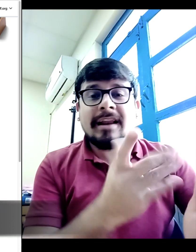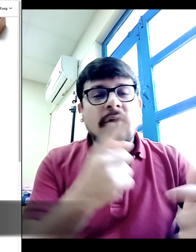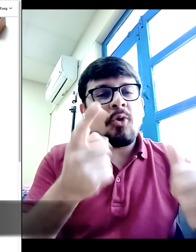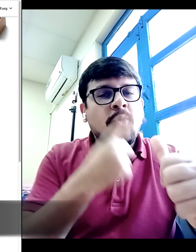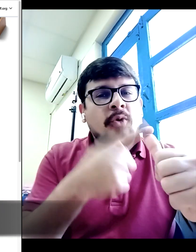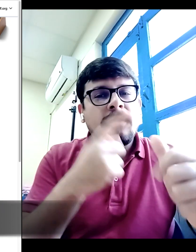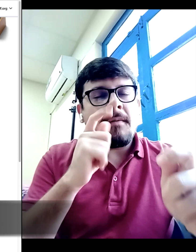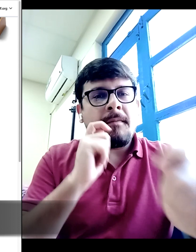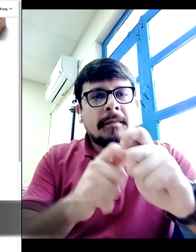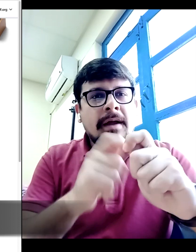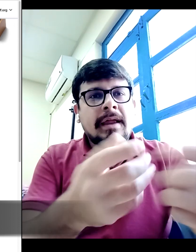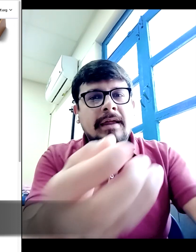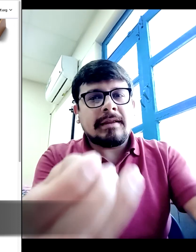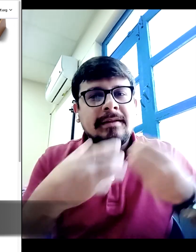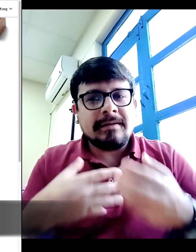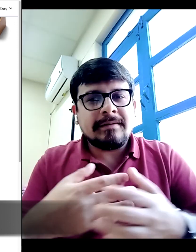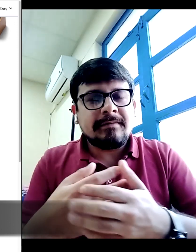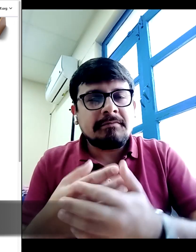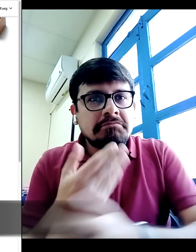Now